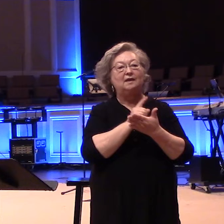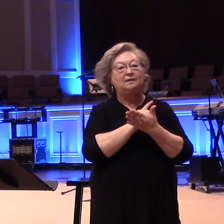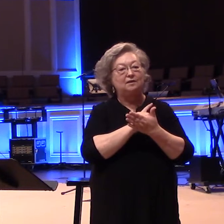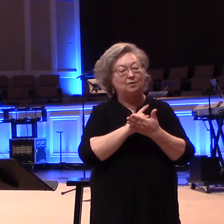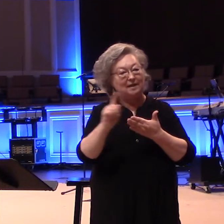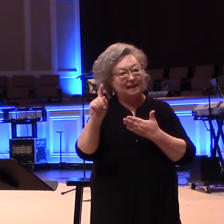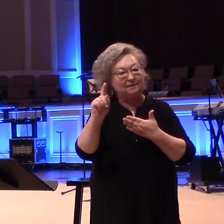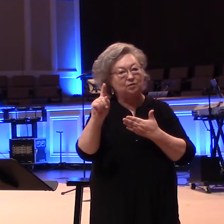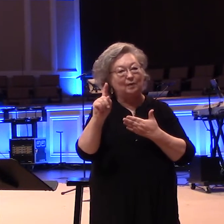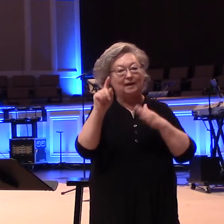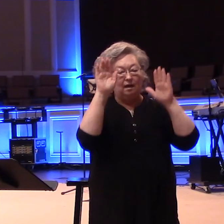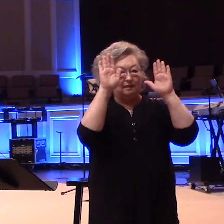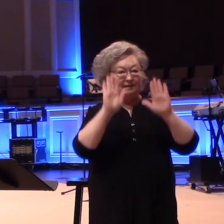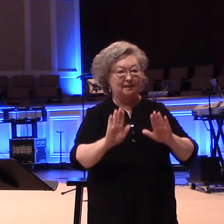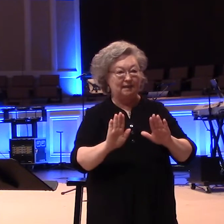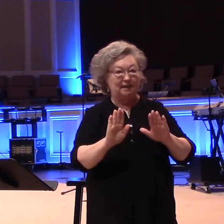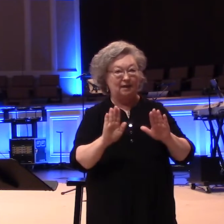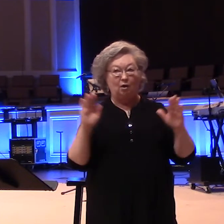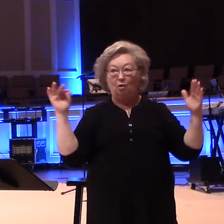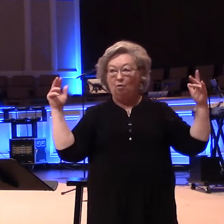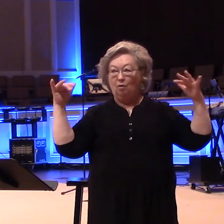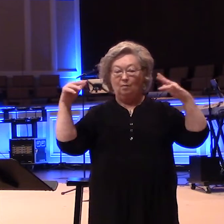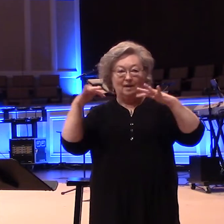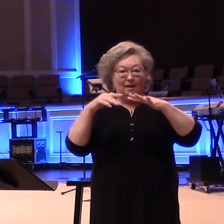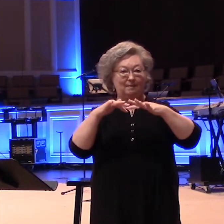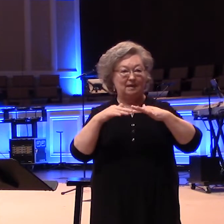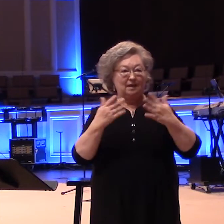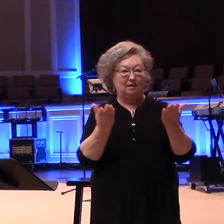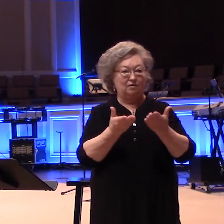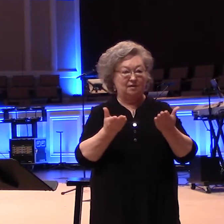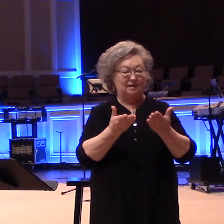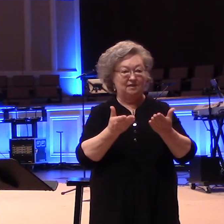bring a little commitment card with you. I hope that you got it. We can provide you with one.